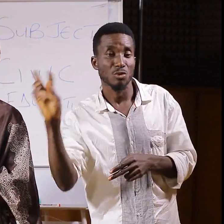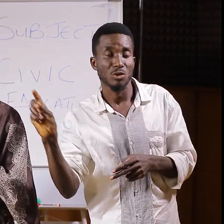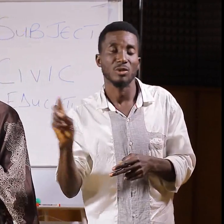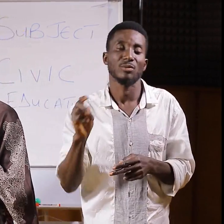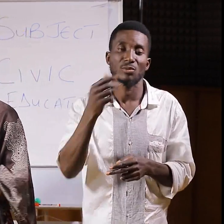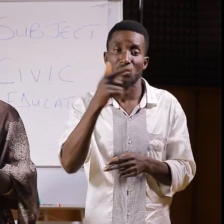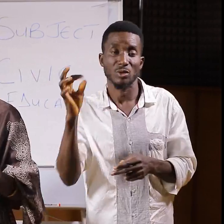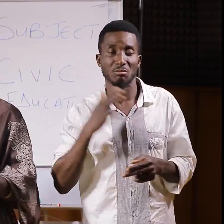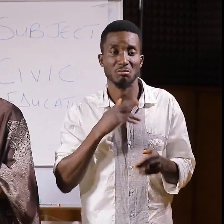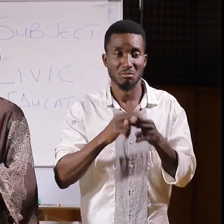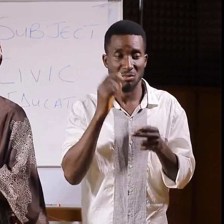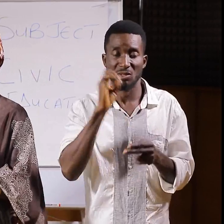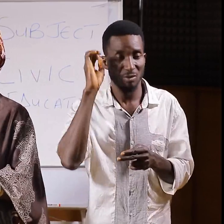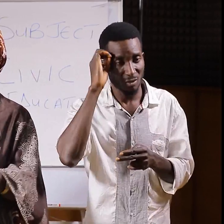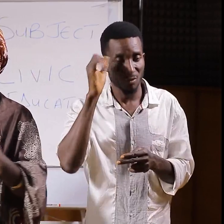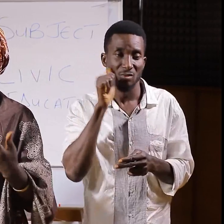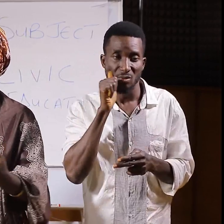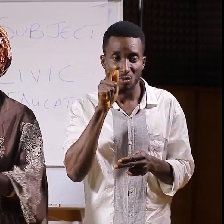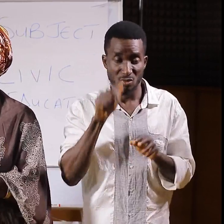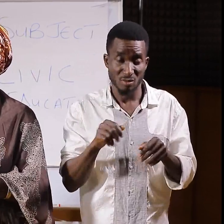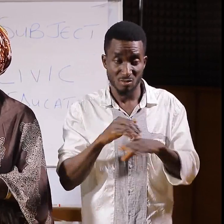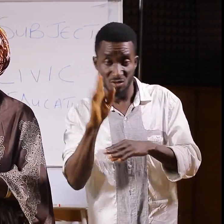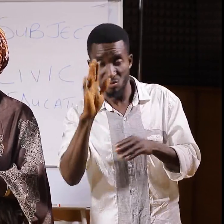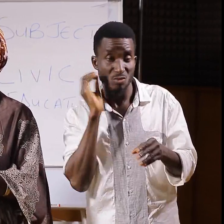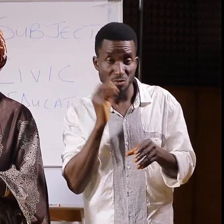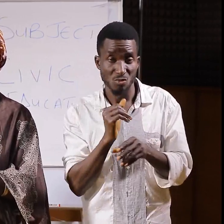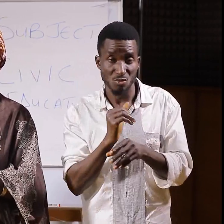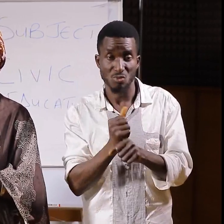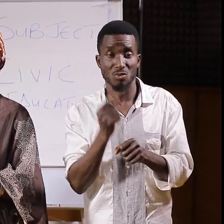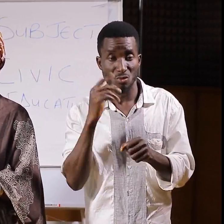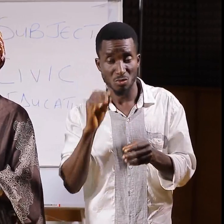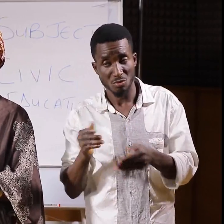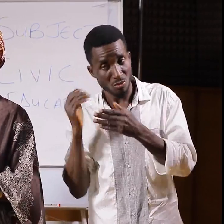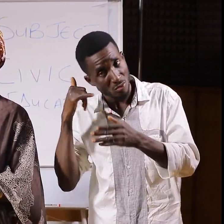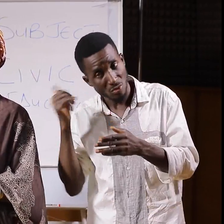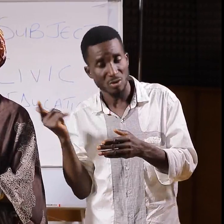civic teacher. And you can send your assignment or give me a call for further